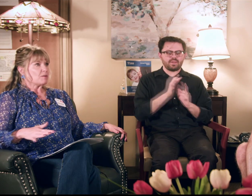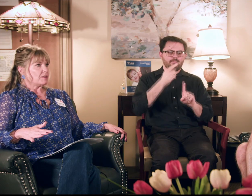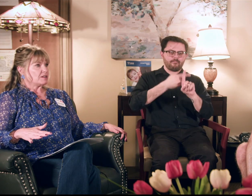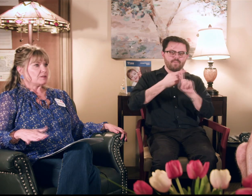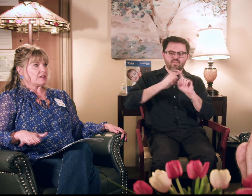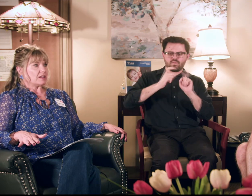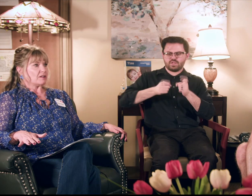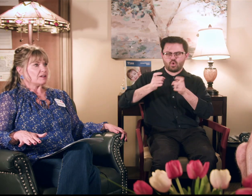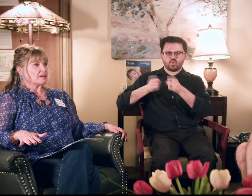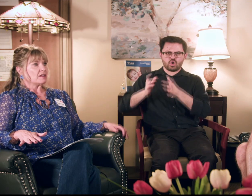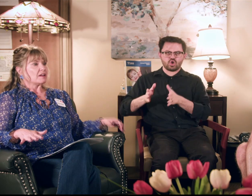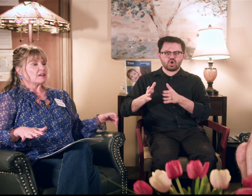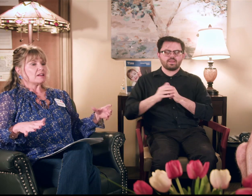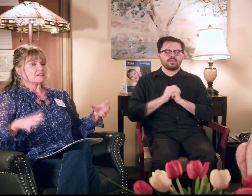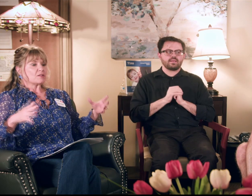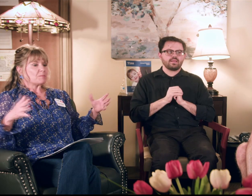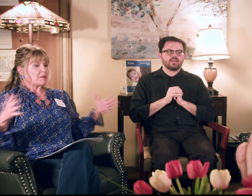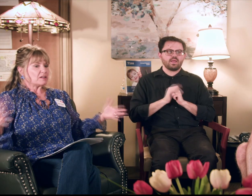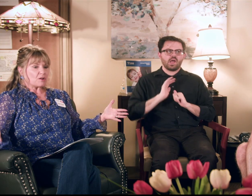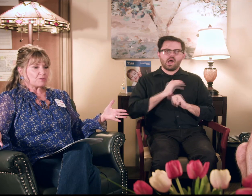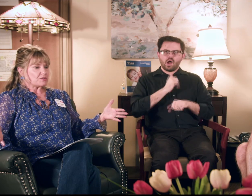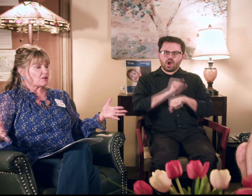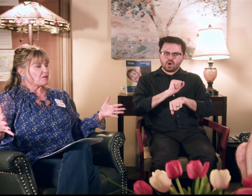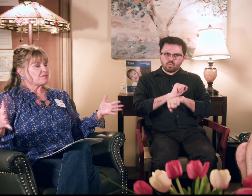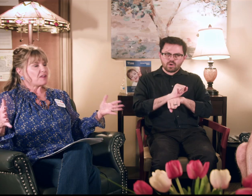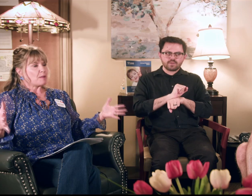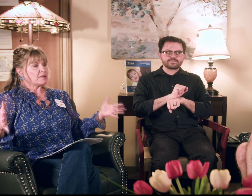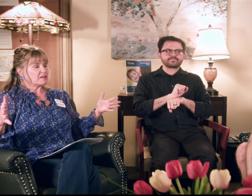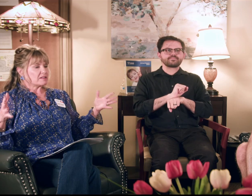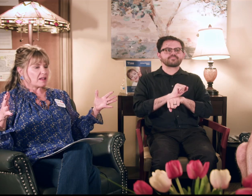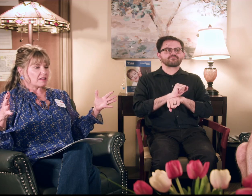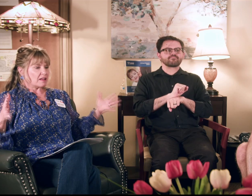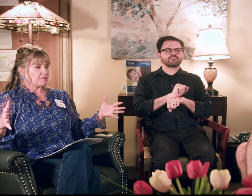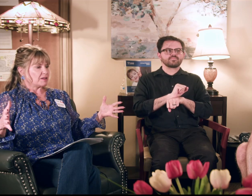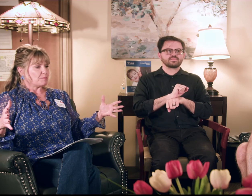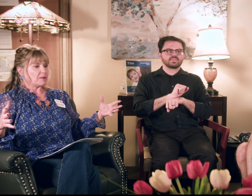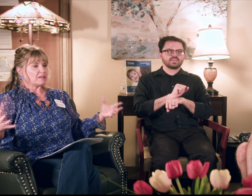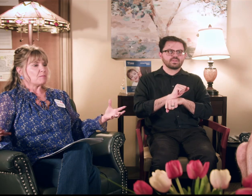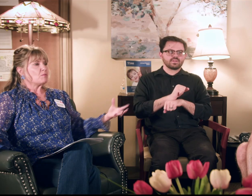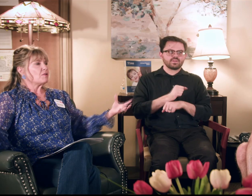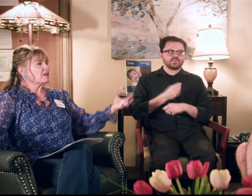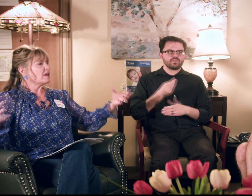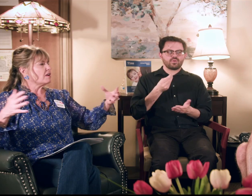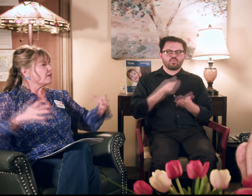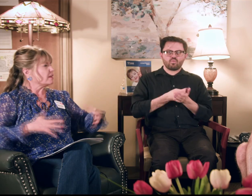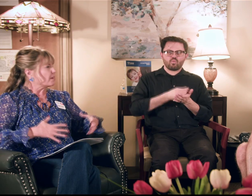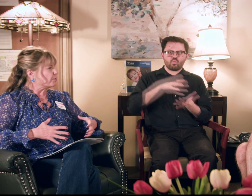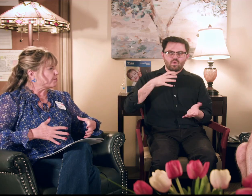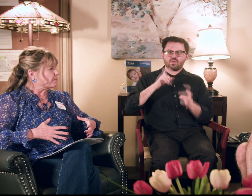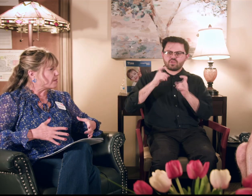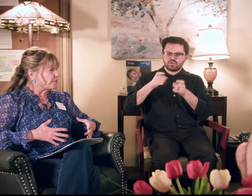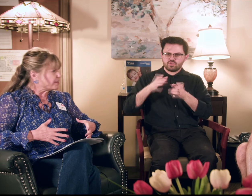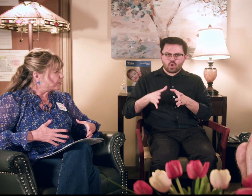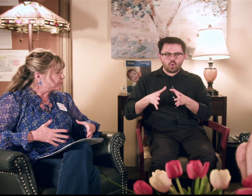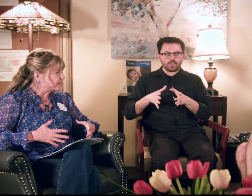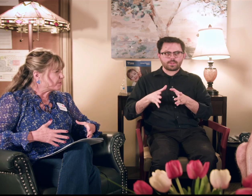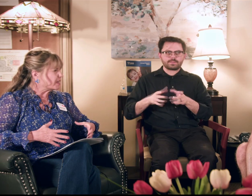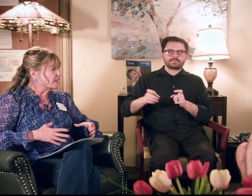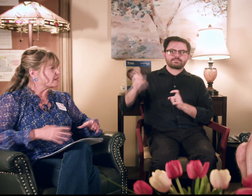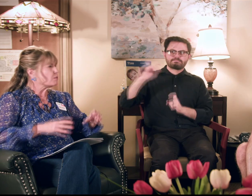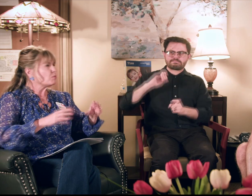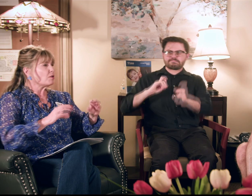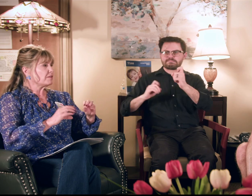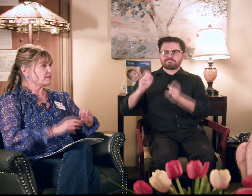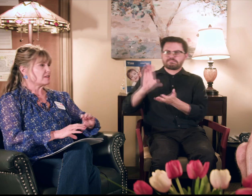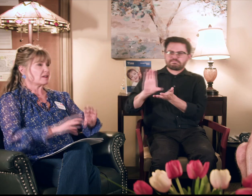The work that we do here, big donors are fabulous and lovely, but the more Caring Neighbor monthly donors